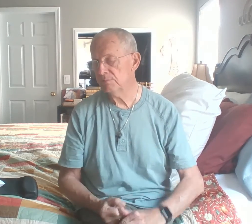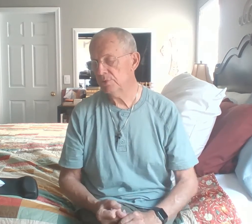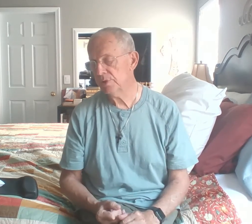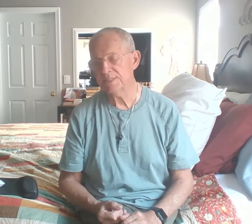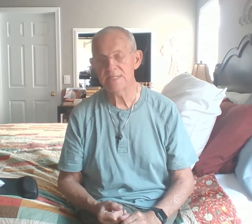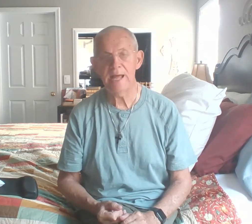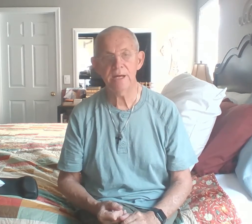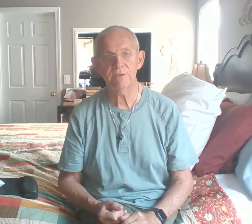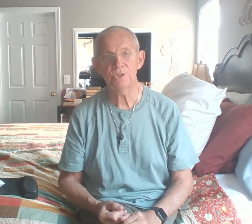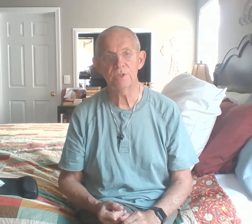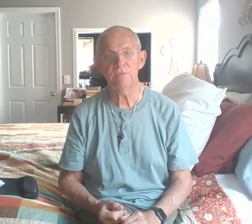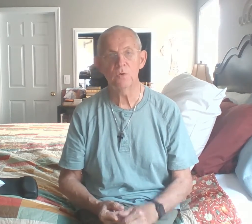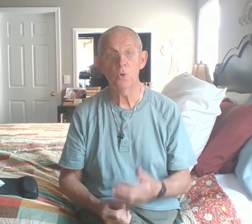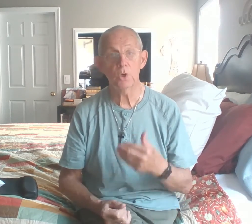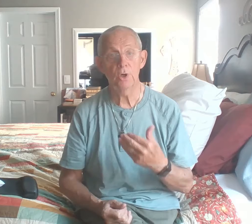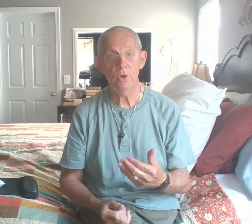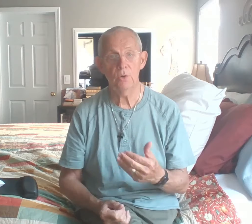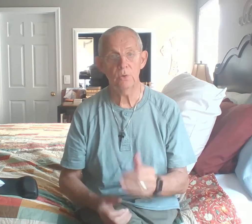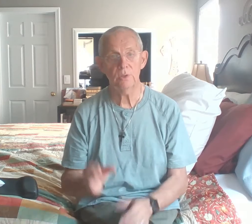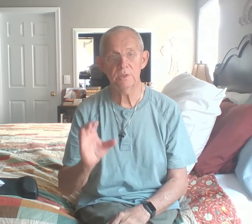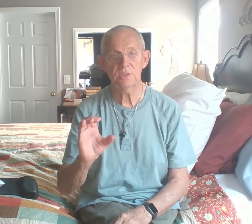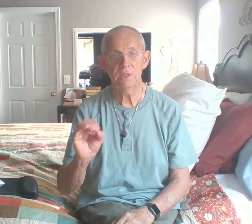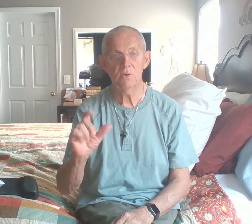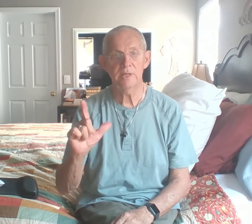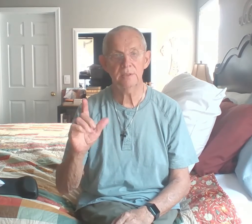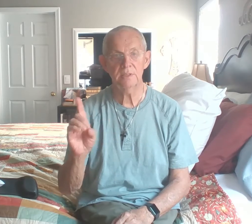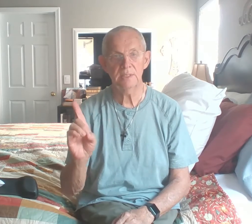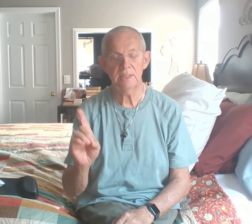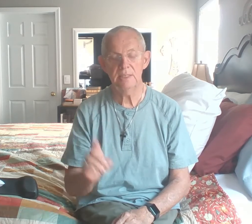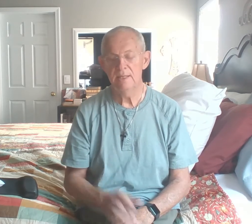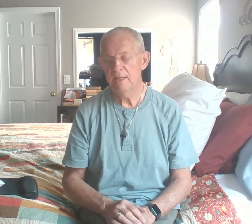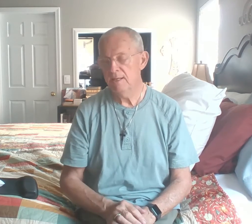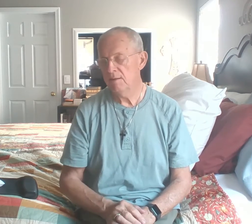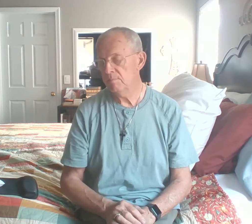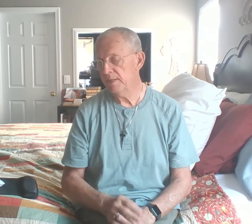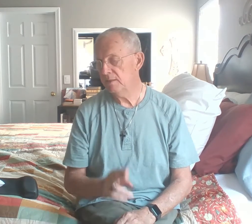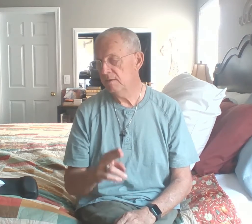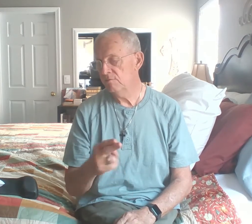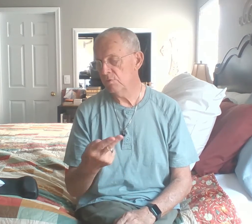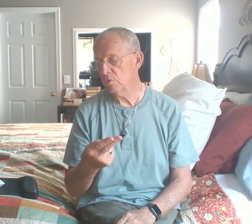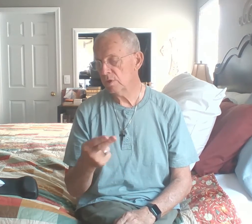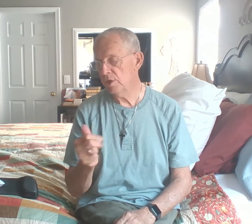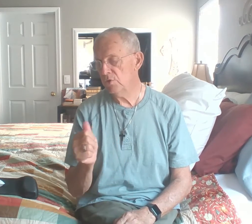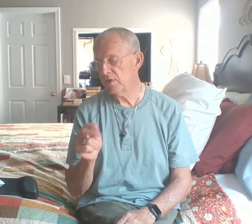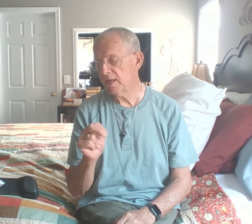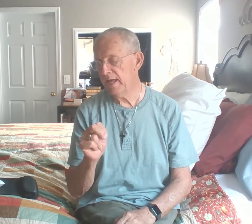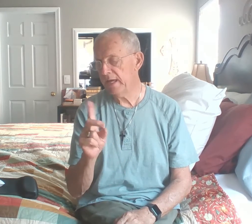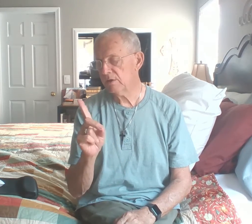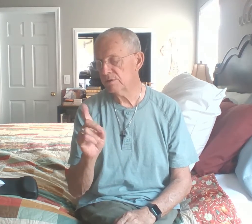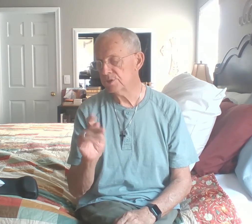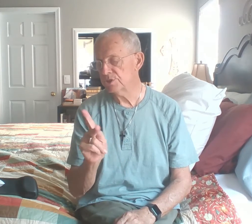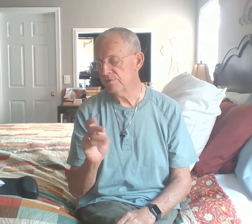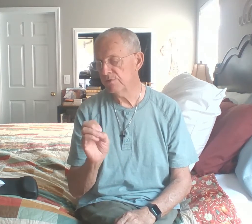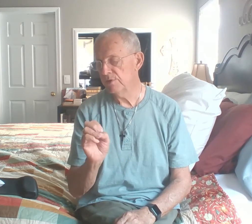is handkerchief or cold, C-O-L-D, but for clothing, handkerchief.